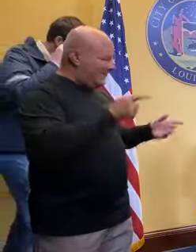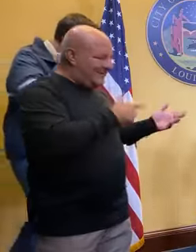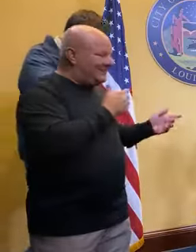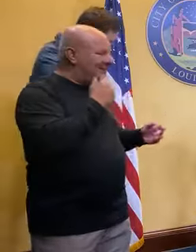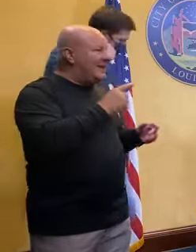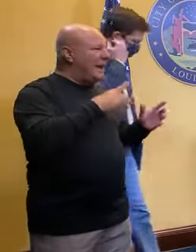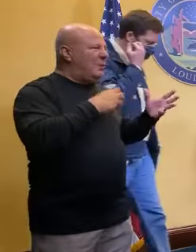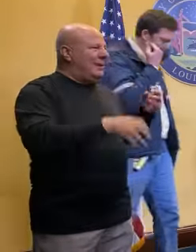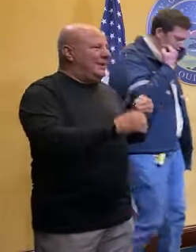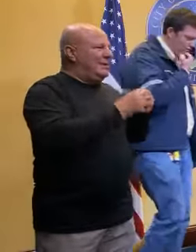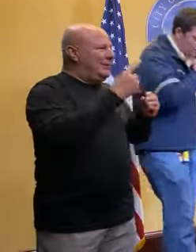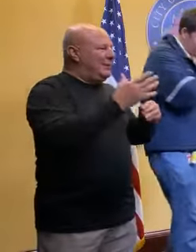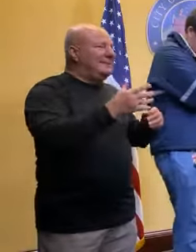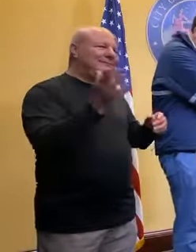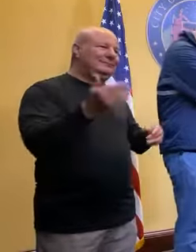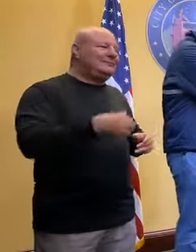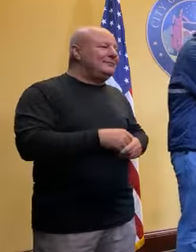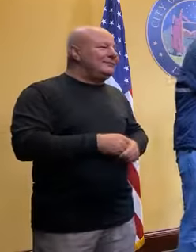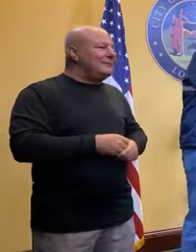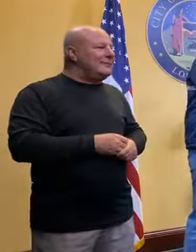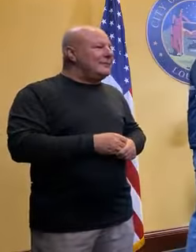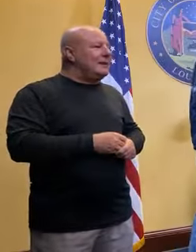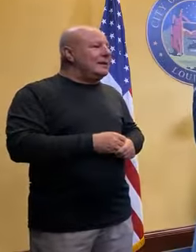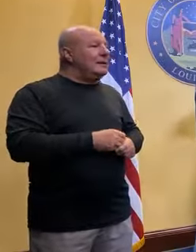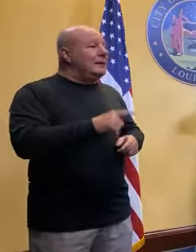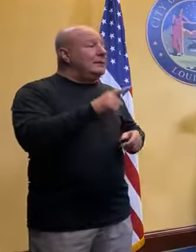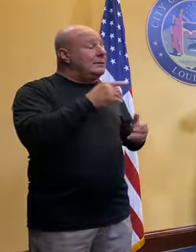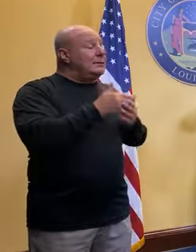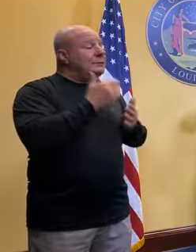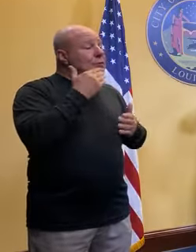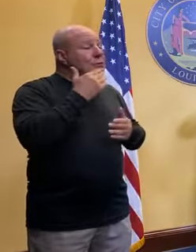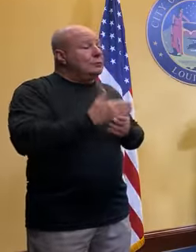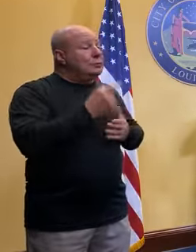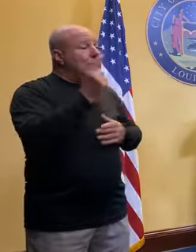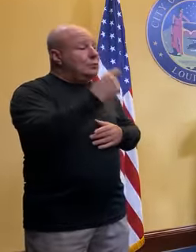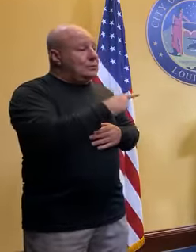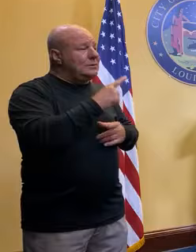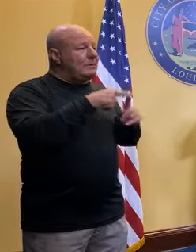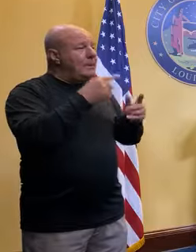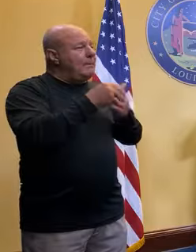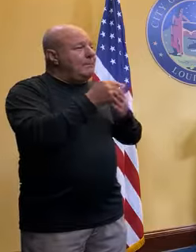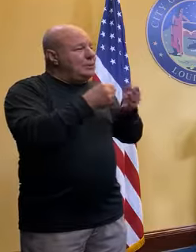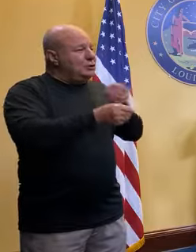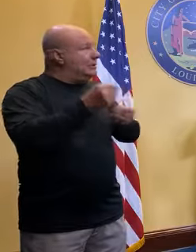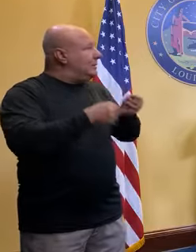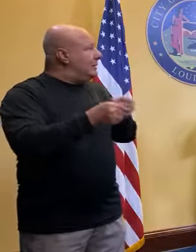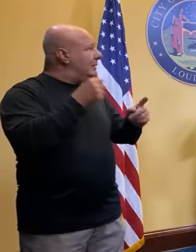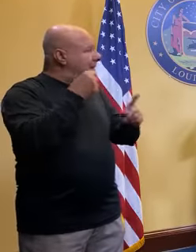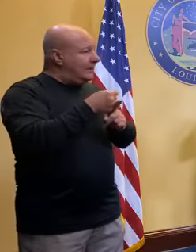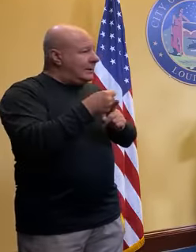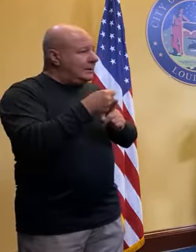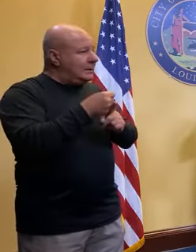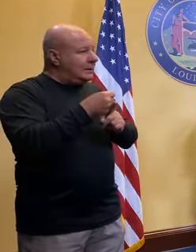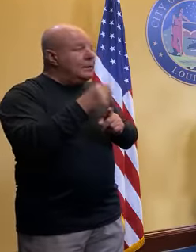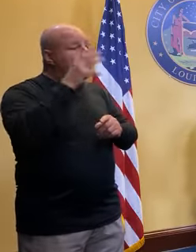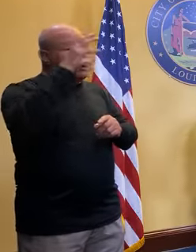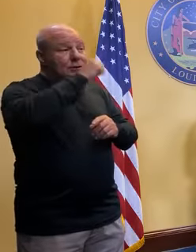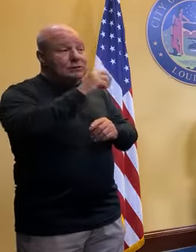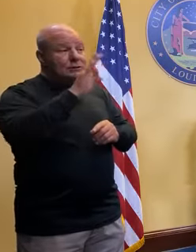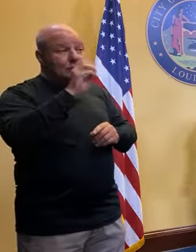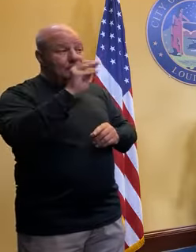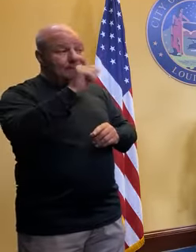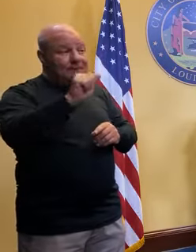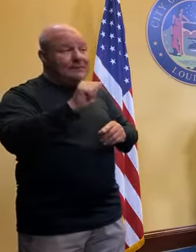I add one thing? Yeah, Michael, you asked a good question about budget impact, right? Assuming FEMA does